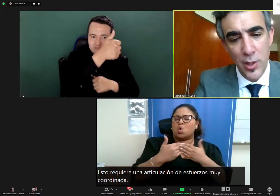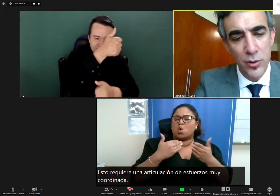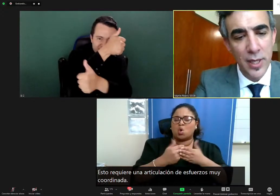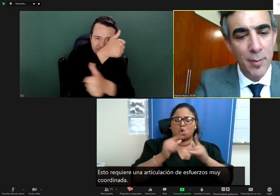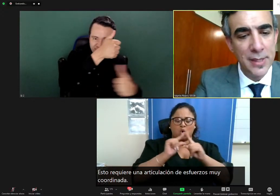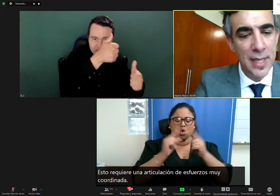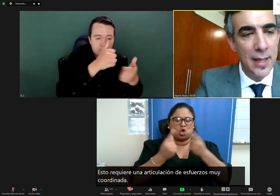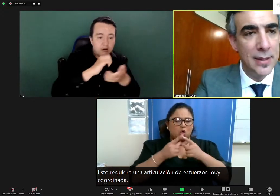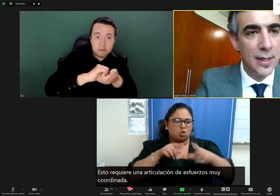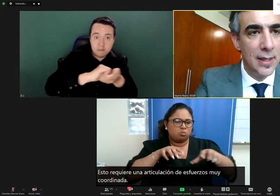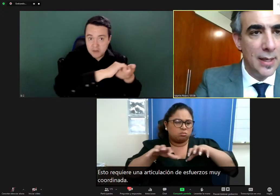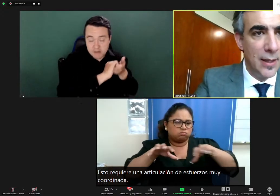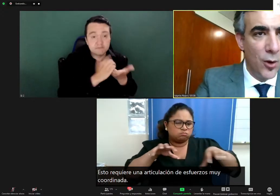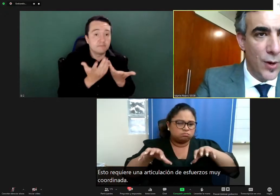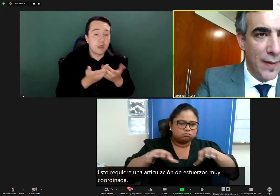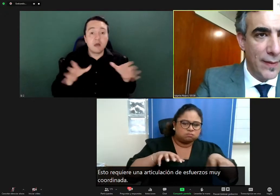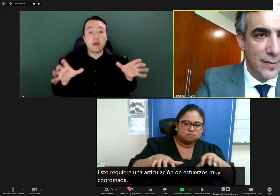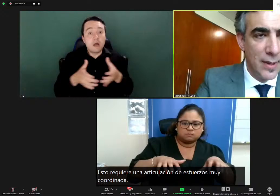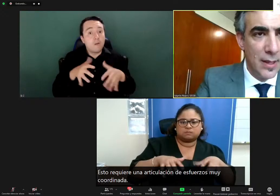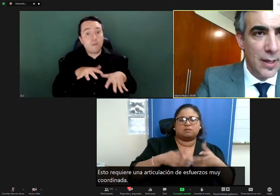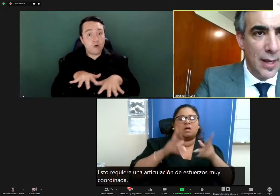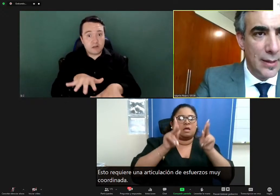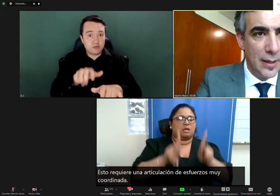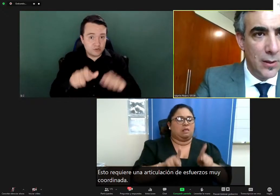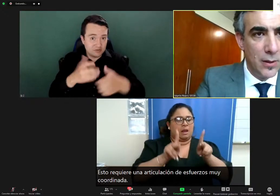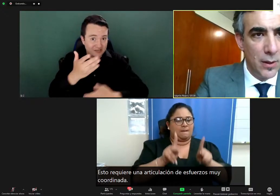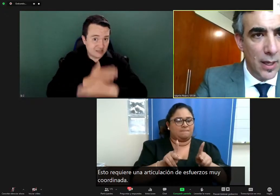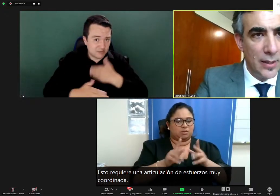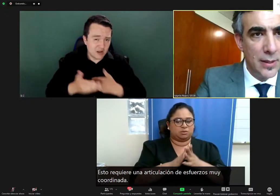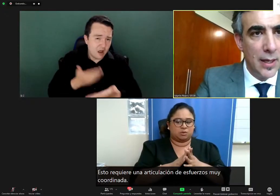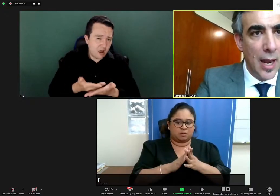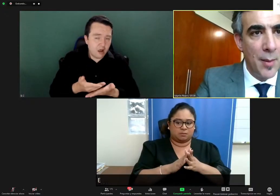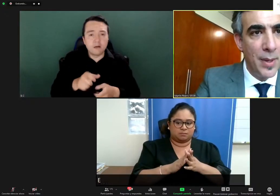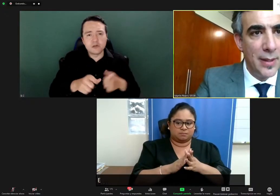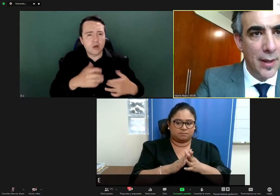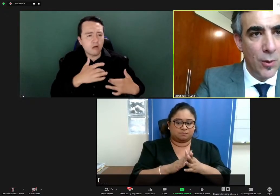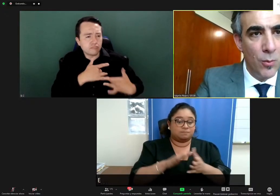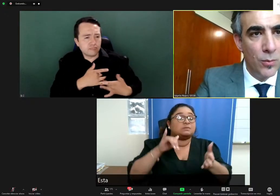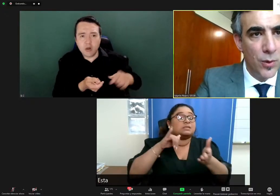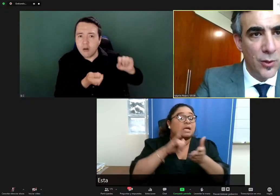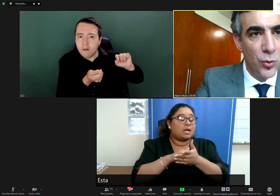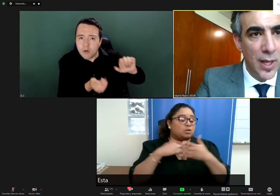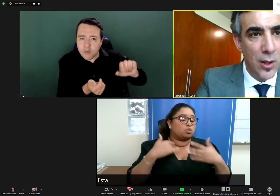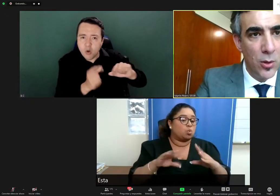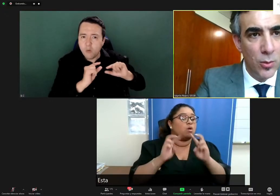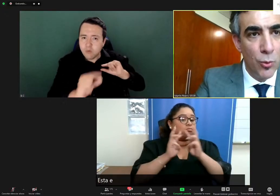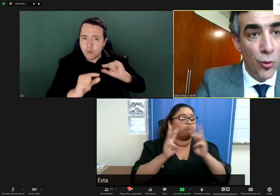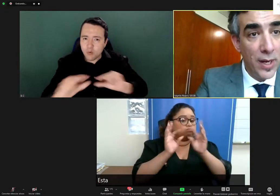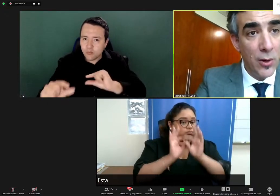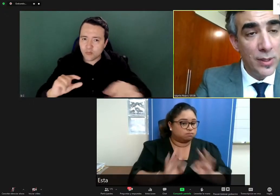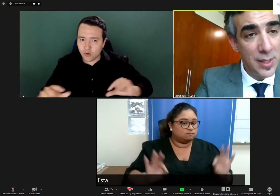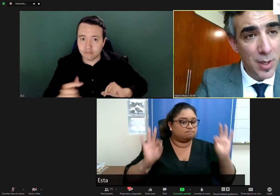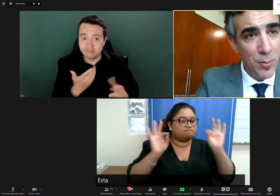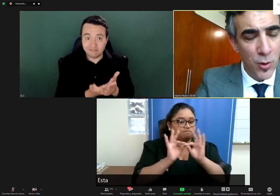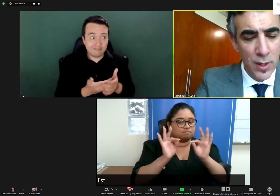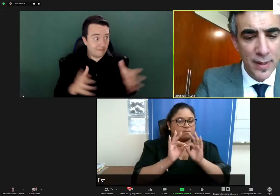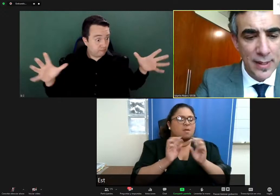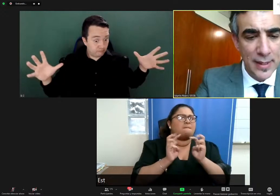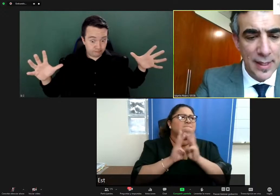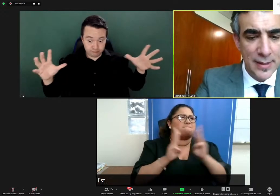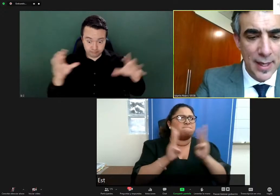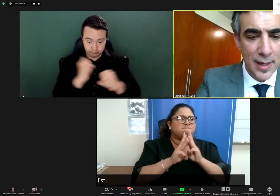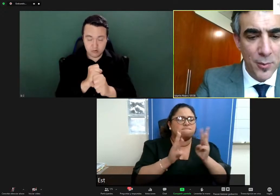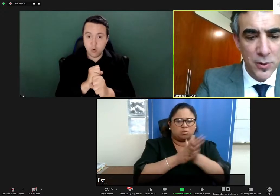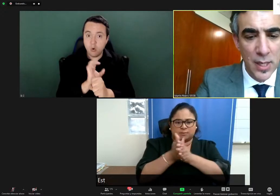of view of the association associative model of donors and persons with disabilities this is a